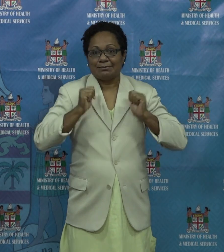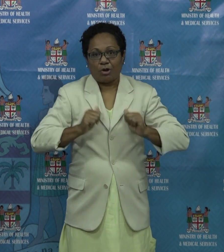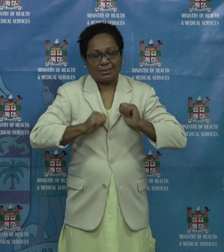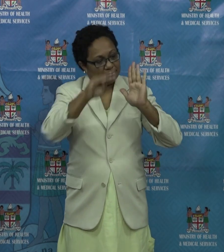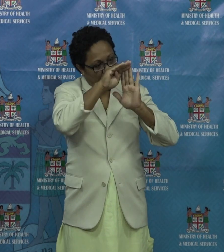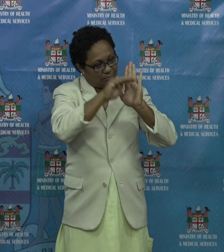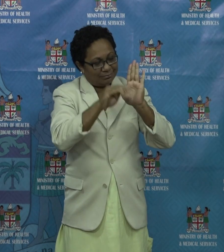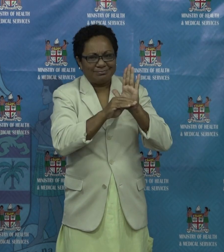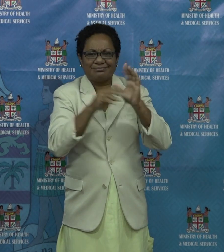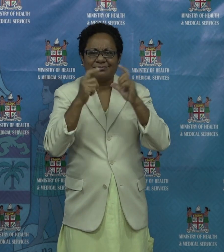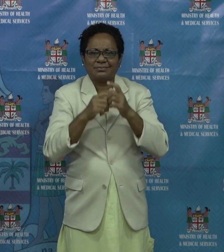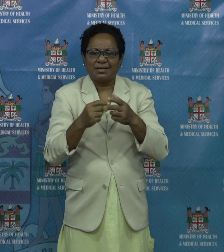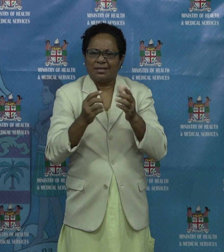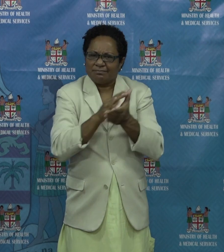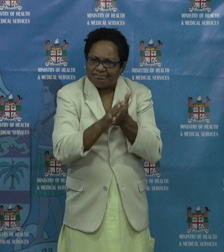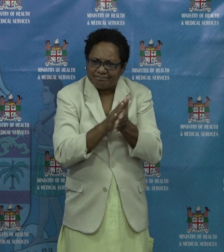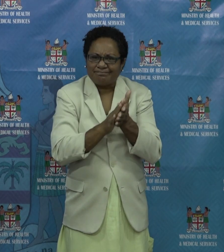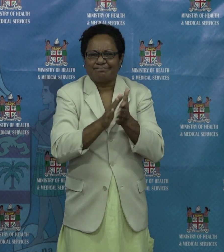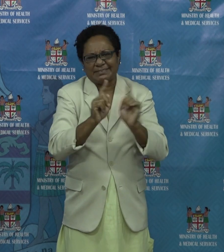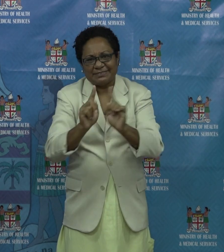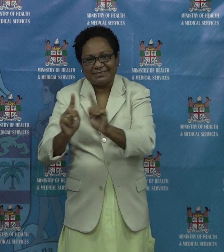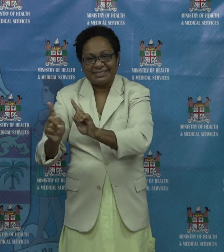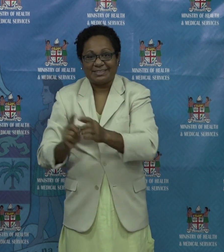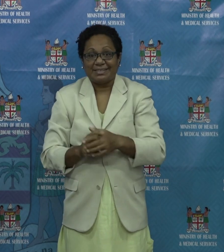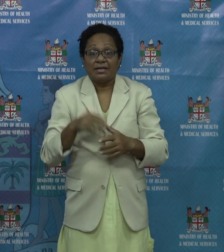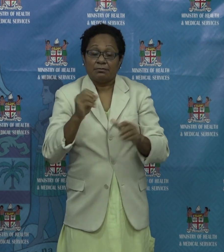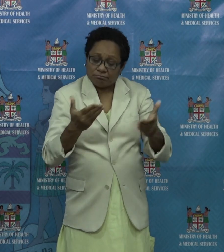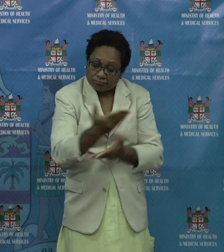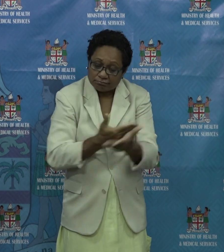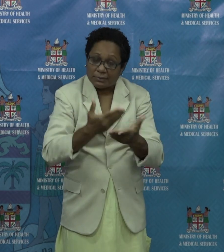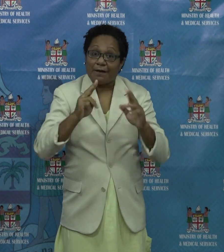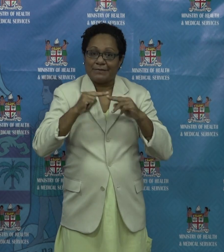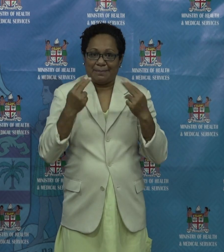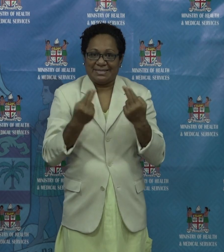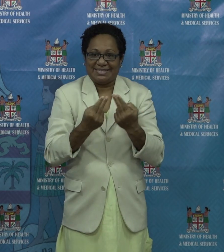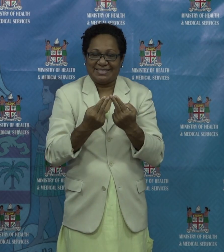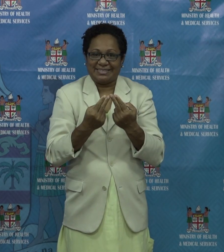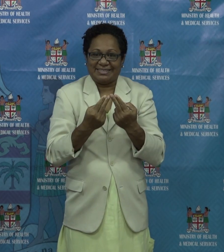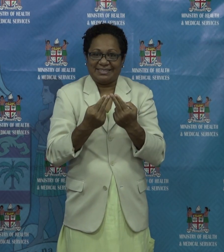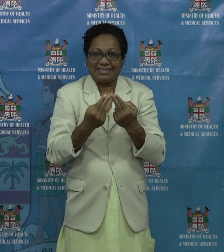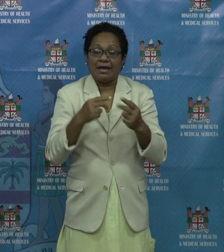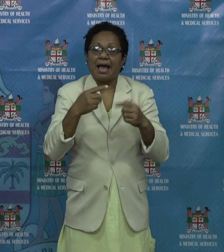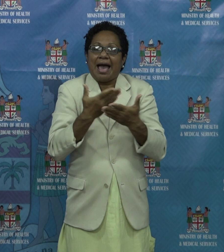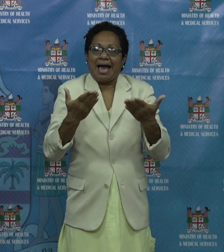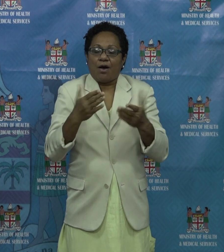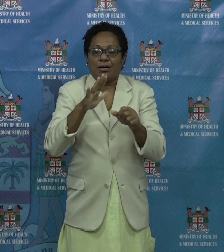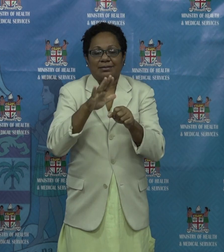that a priority. Talk to your family members about the do's and don'ts of COVID-safe